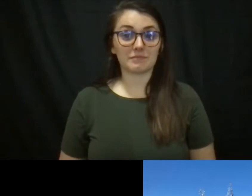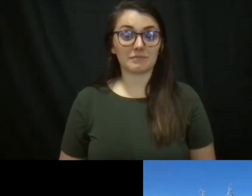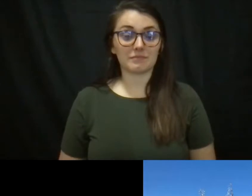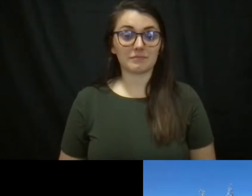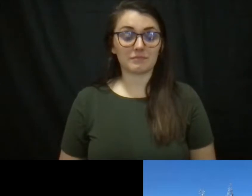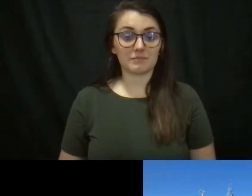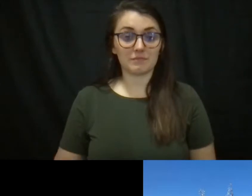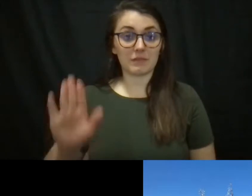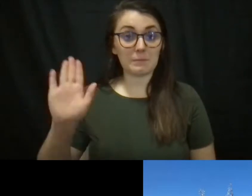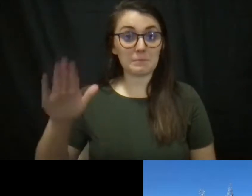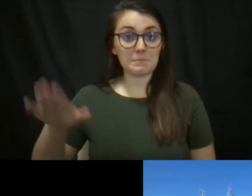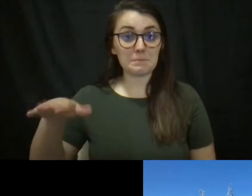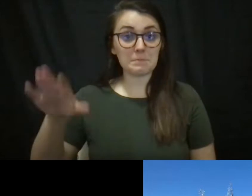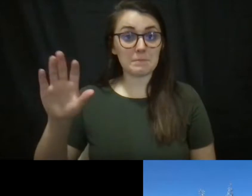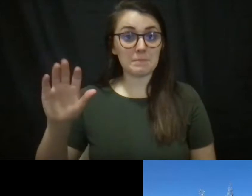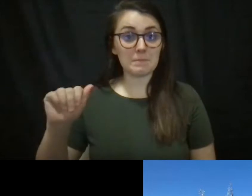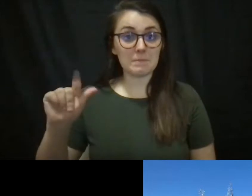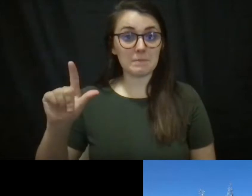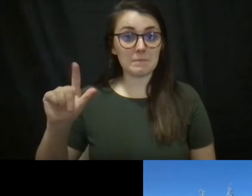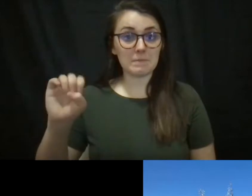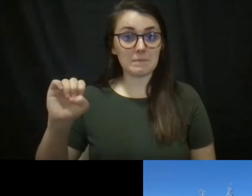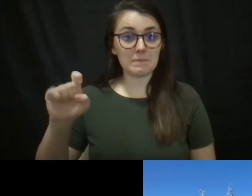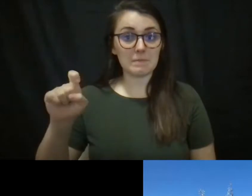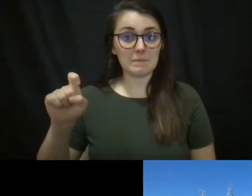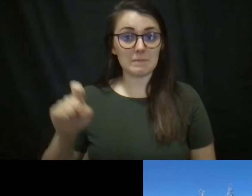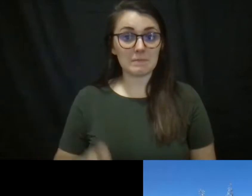Alex, do you have a question?